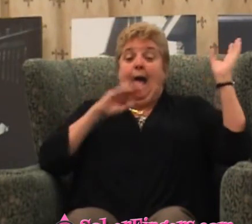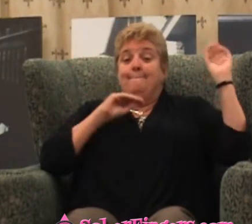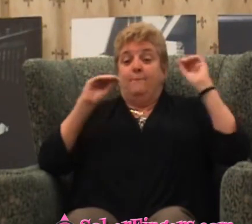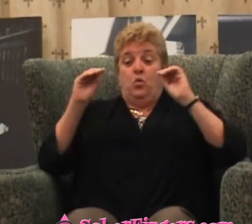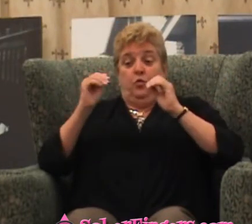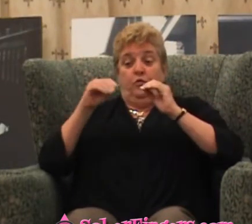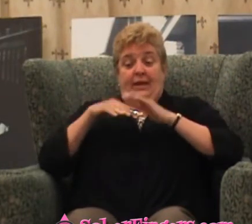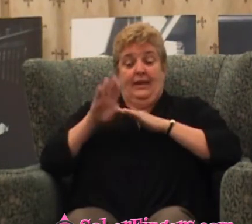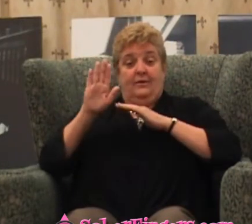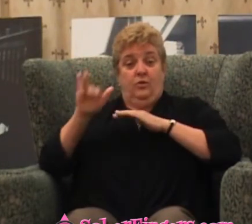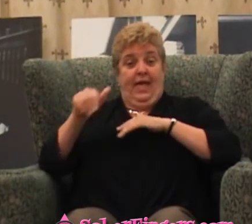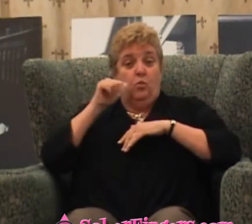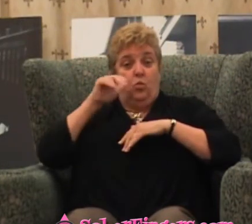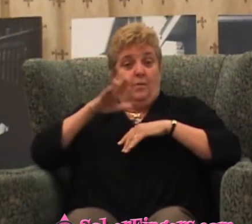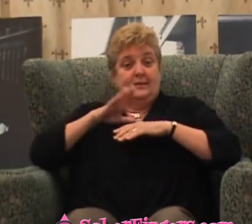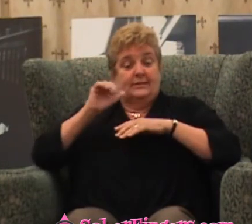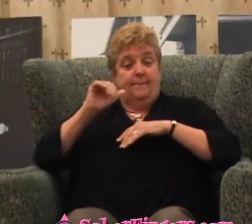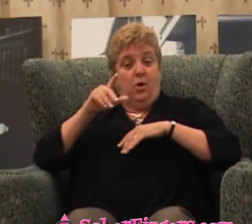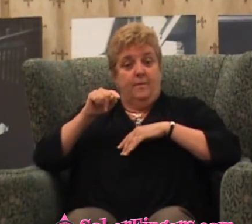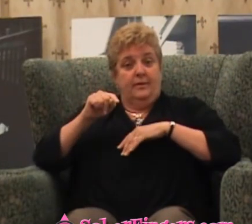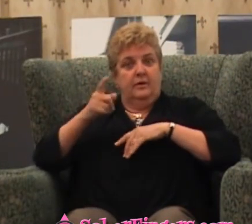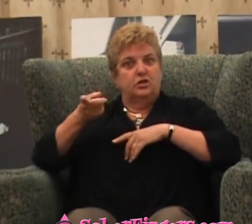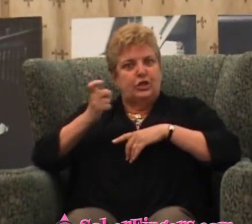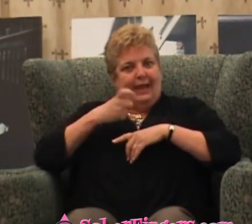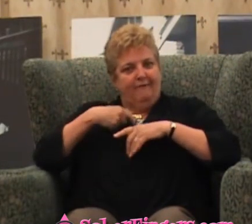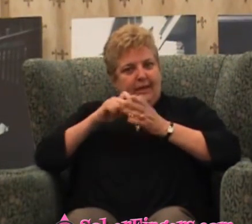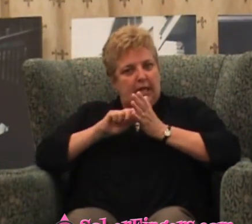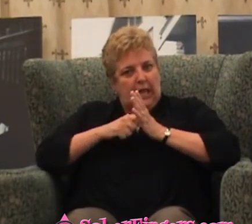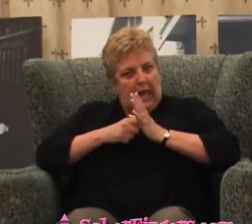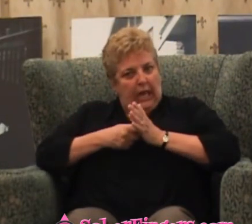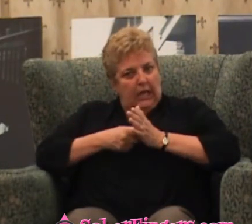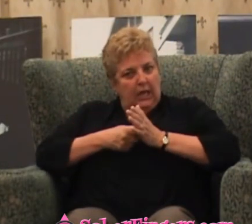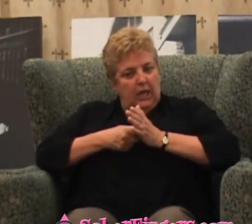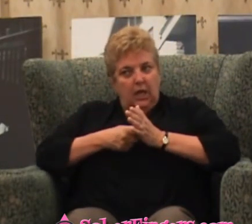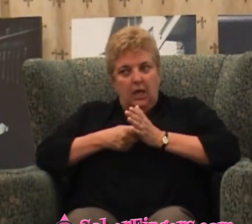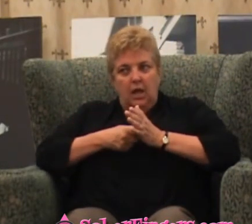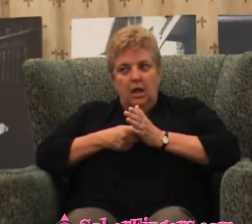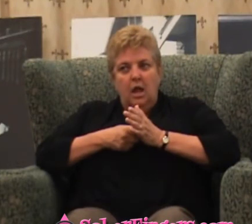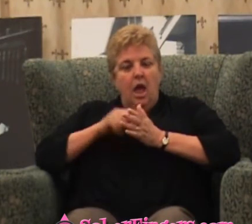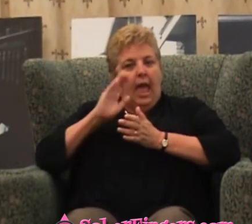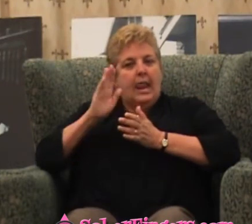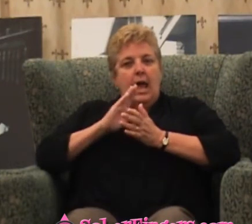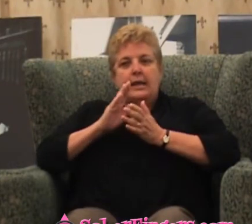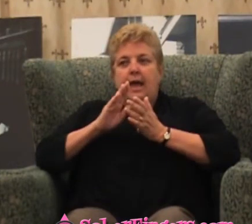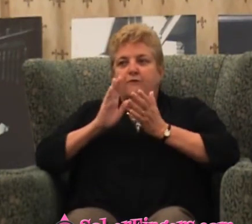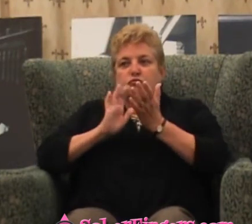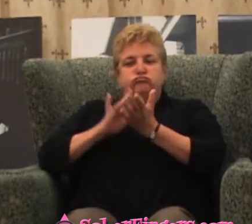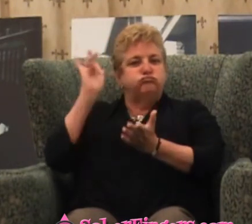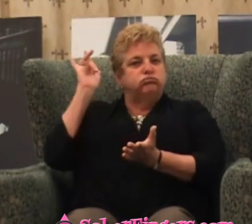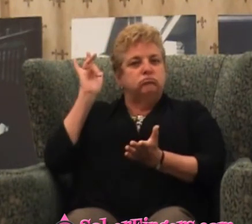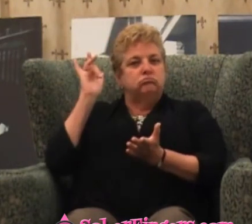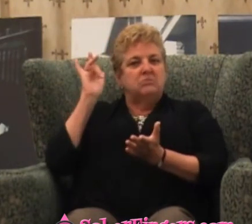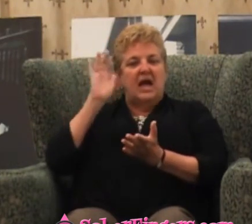apartment. She gave me a key. And I never disrespected her. I never made any moves on